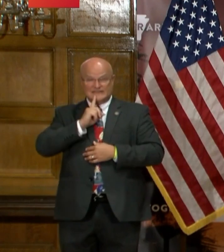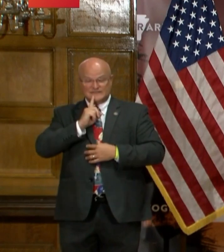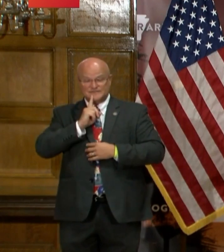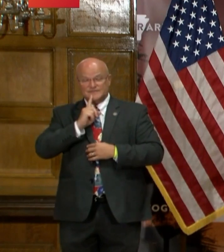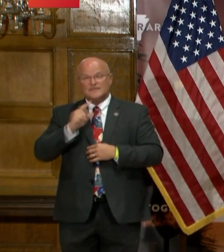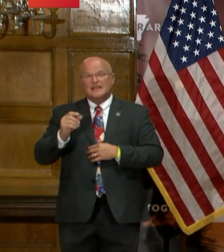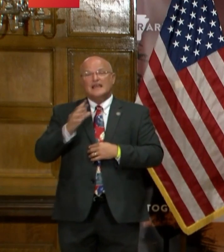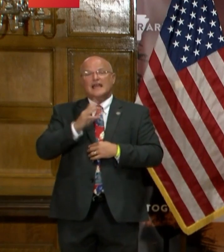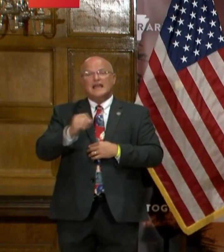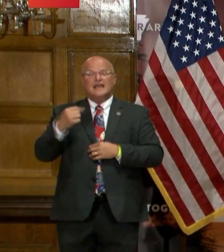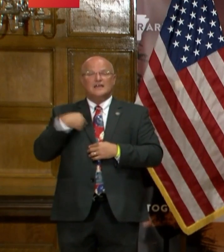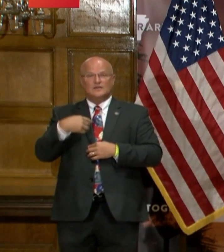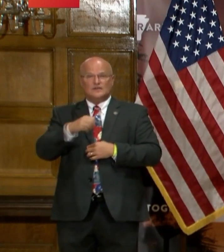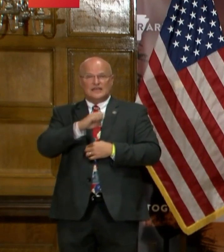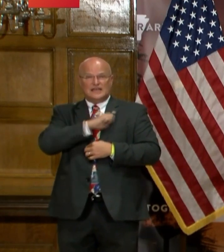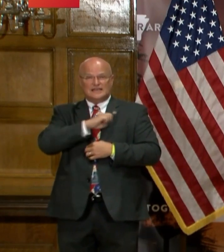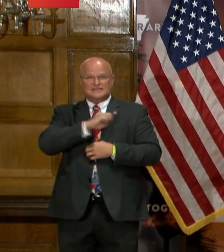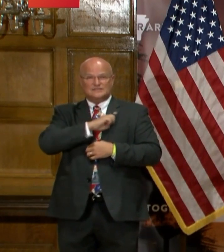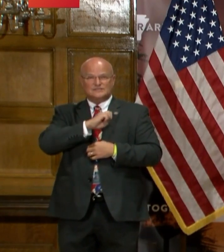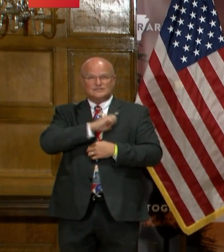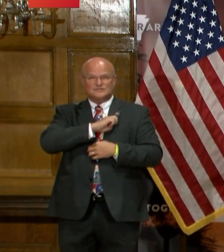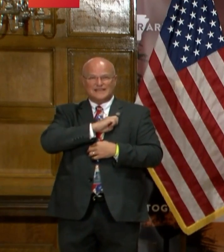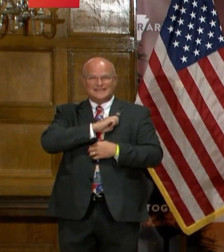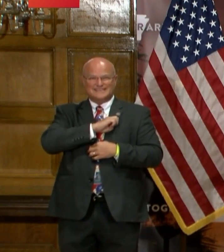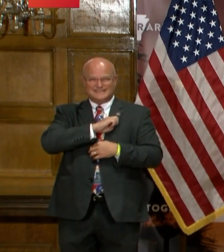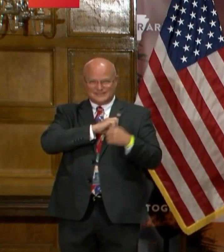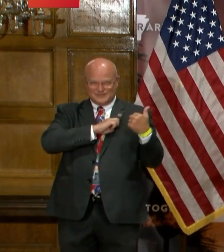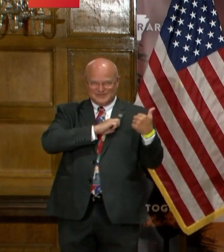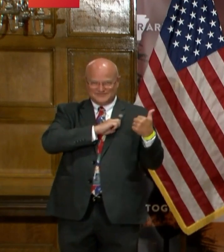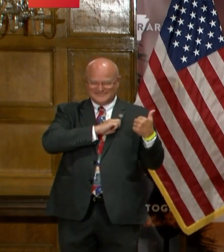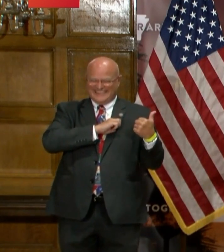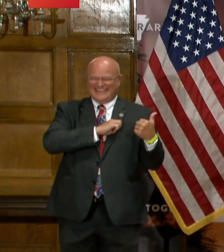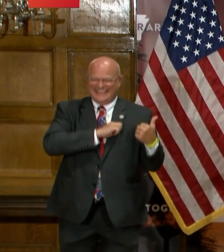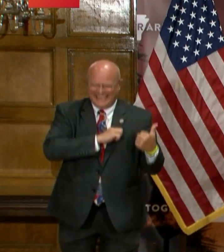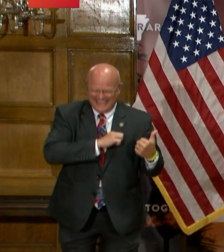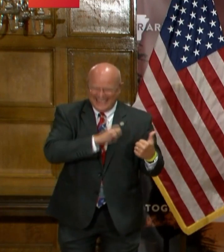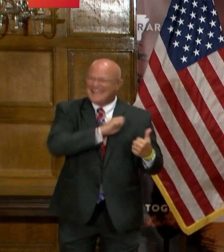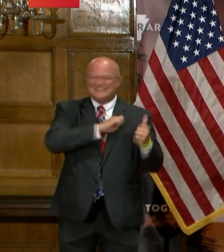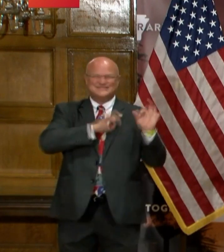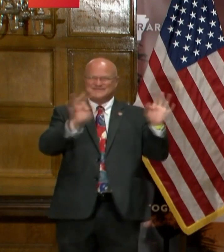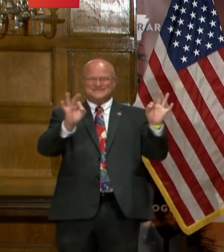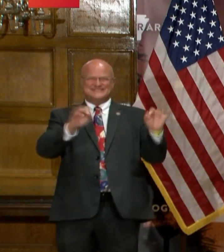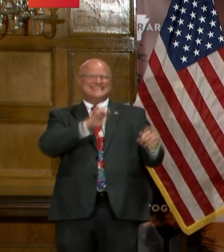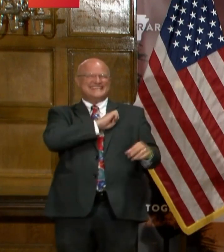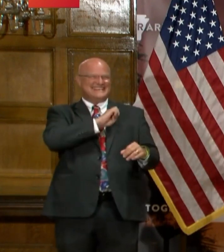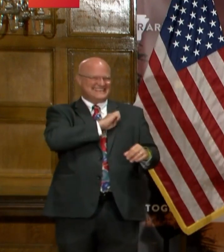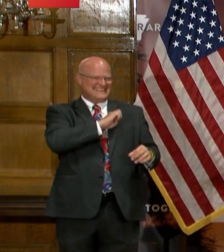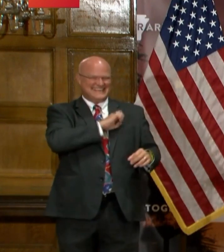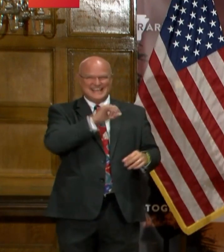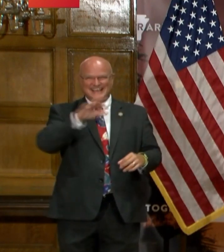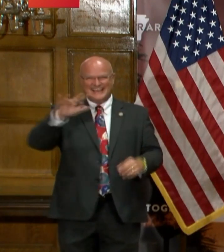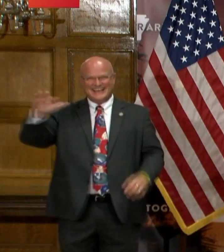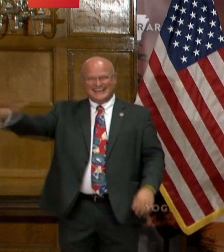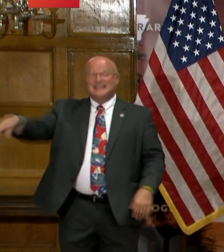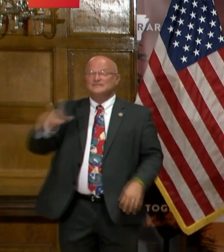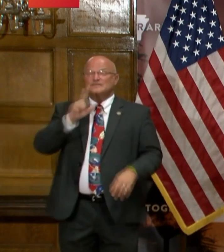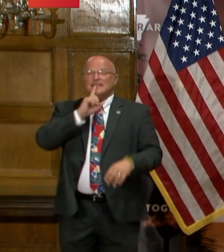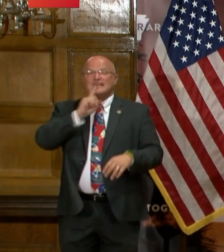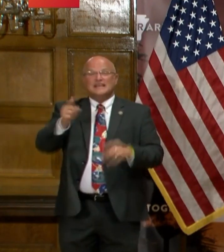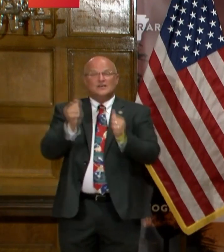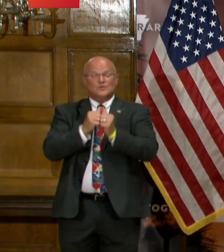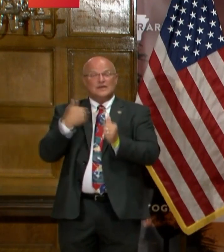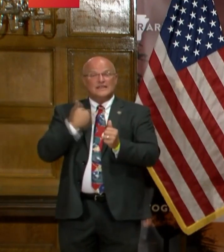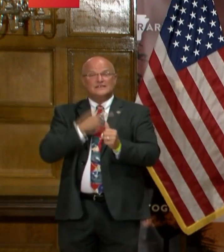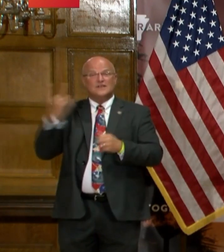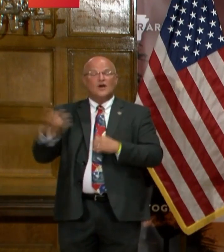disability. And Eddie Schmeckenbecker, I always say it Eddie, but it's Schmeckenbecker, is with